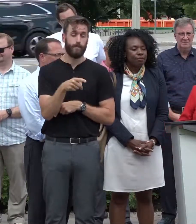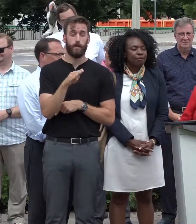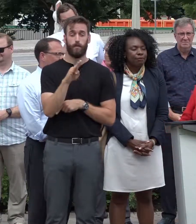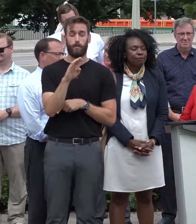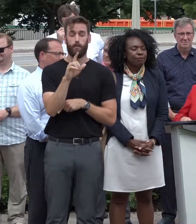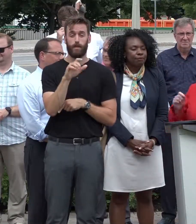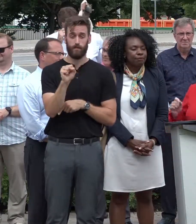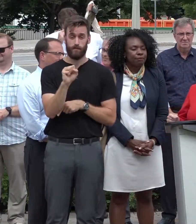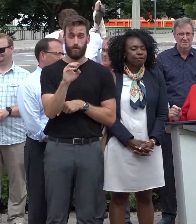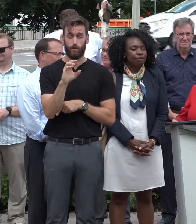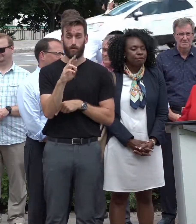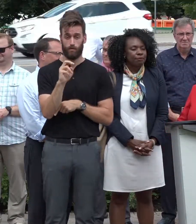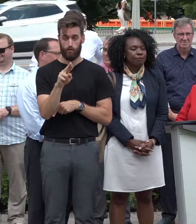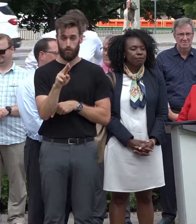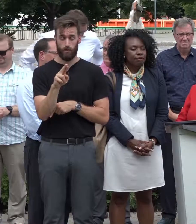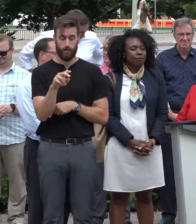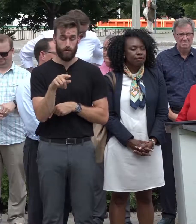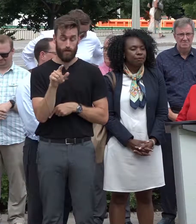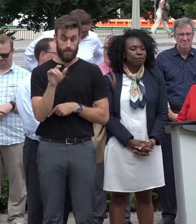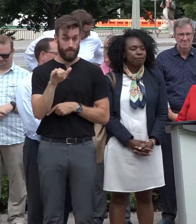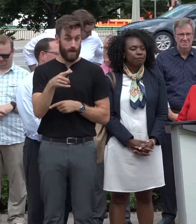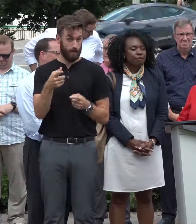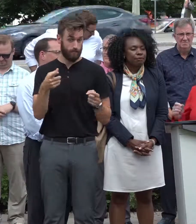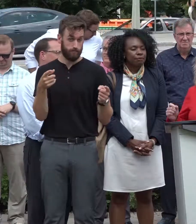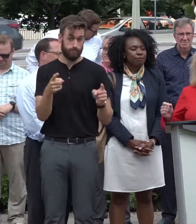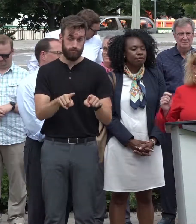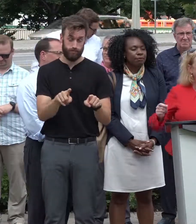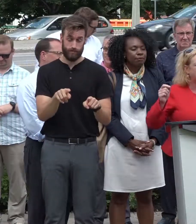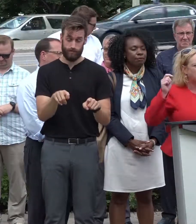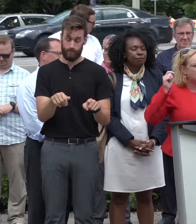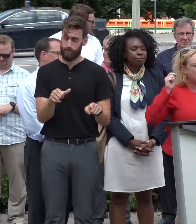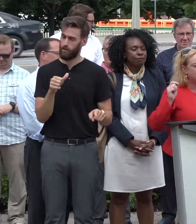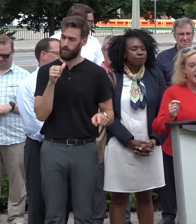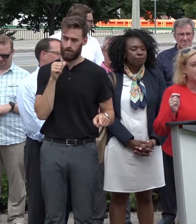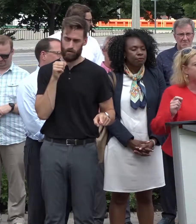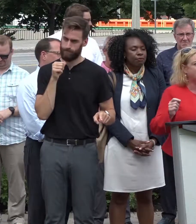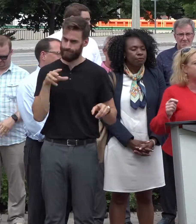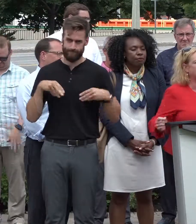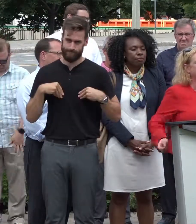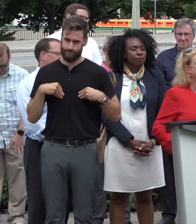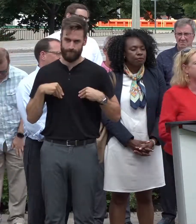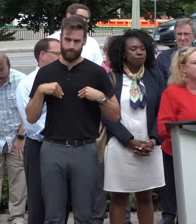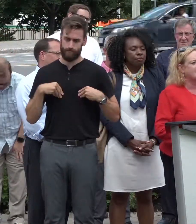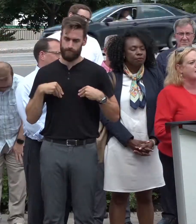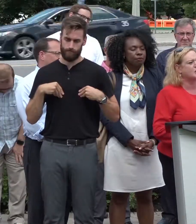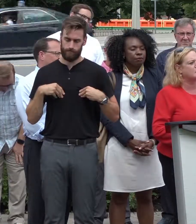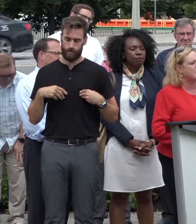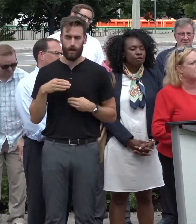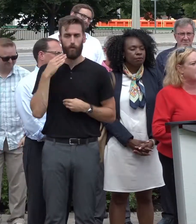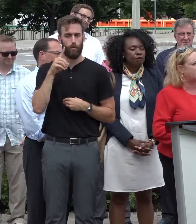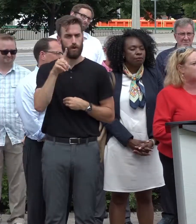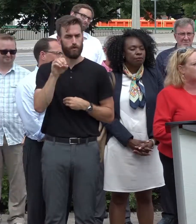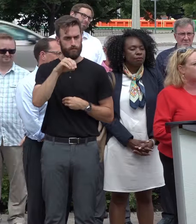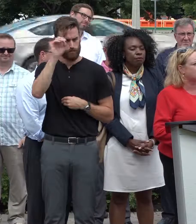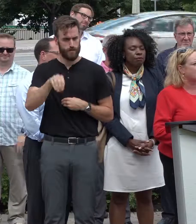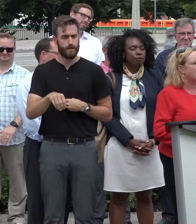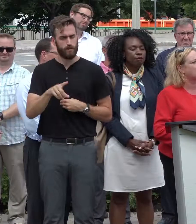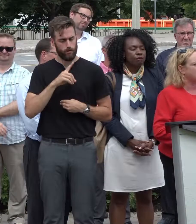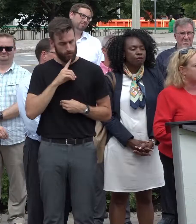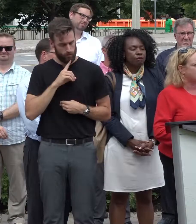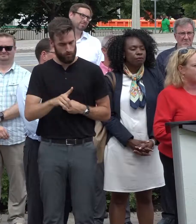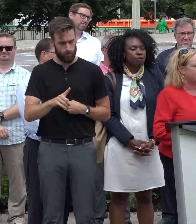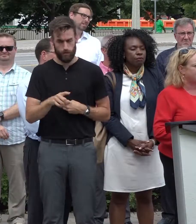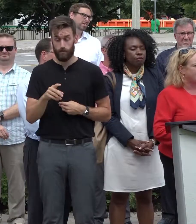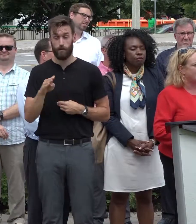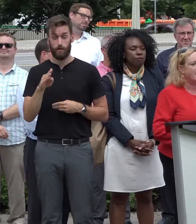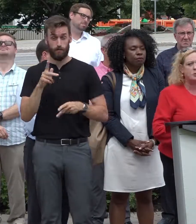not only do I condemn what happened on Saturday, I can say with 100% assuredness that the good people of Bell's Corners